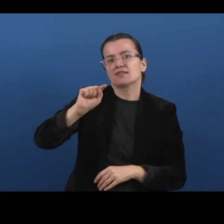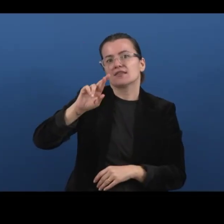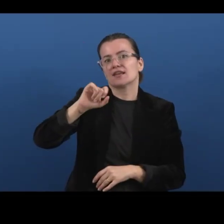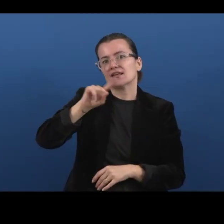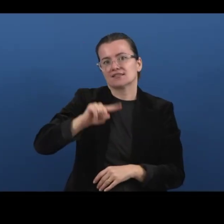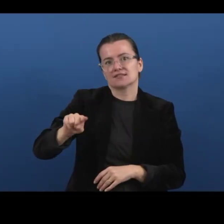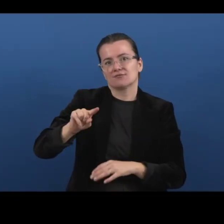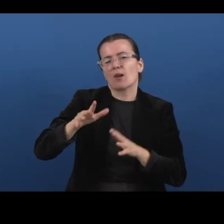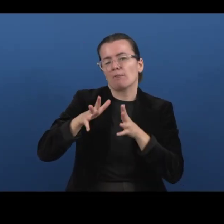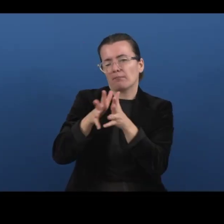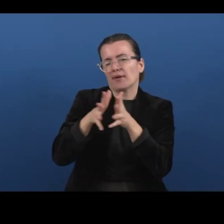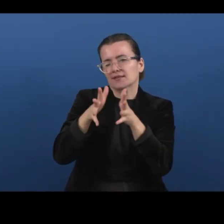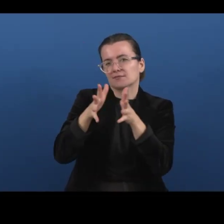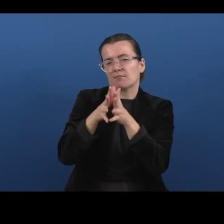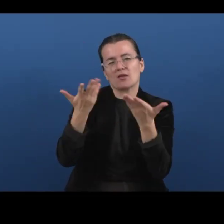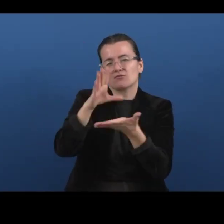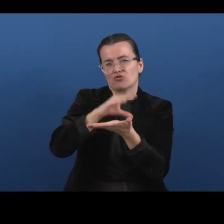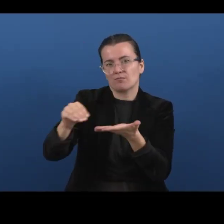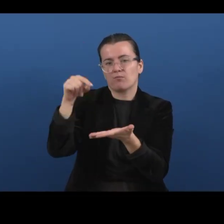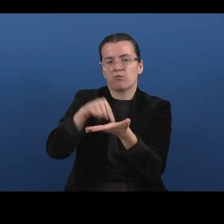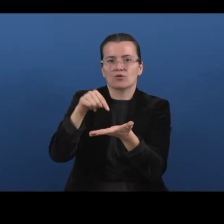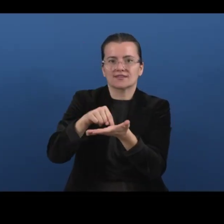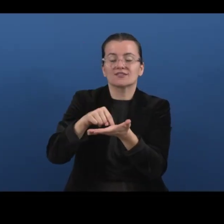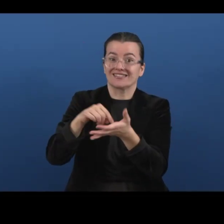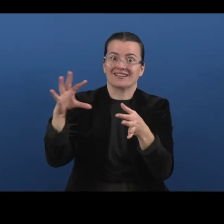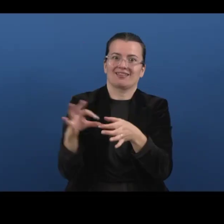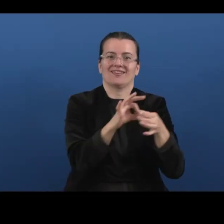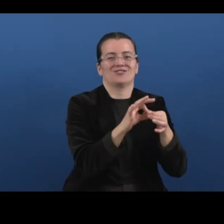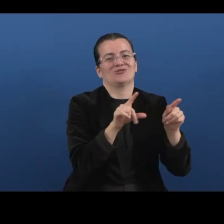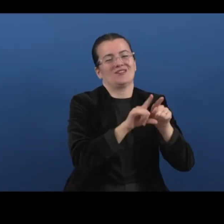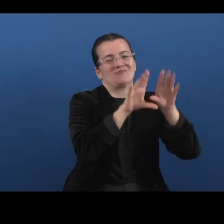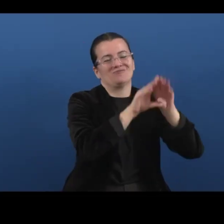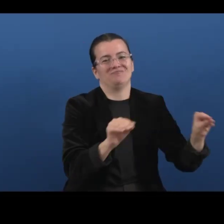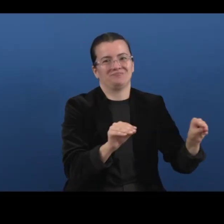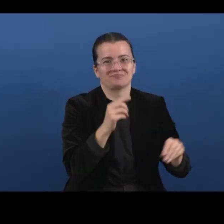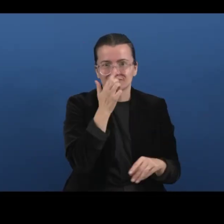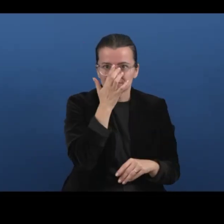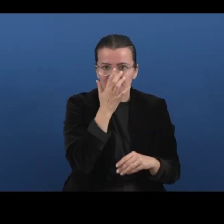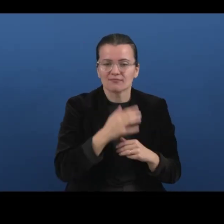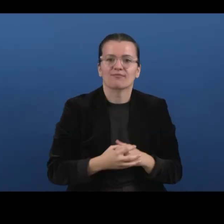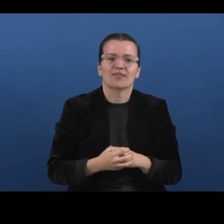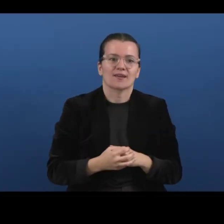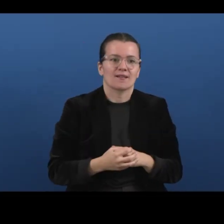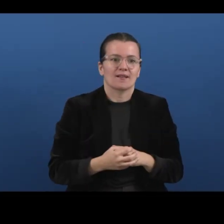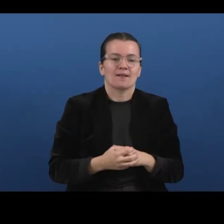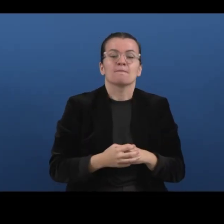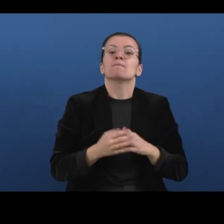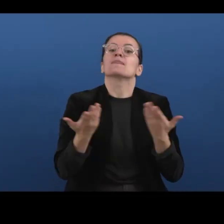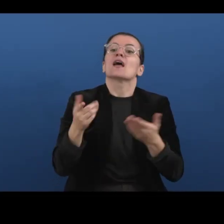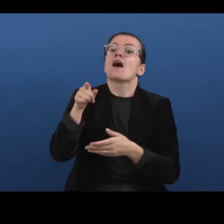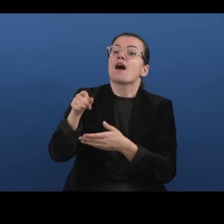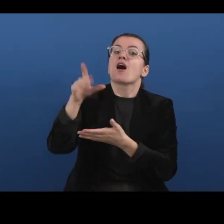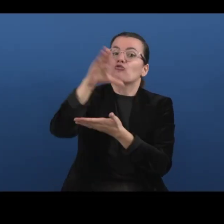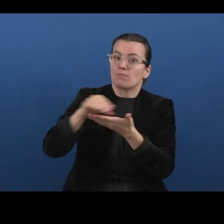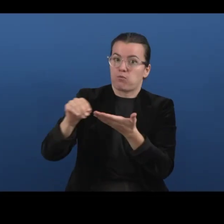as I mentioned, we'll present the report. We'll then also have the privilege of hearing directly from the companies